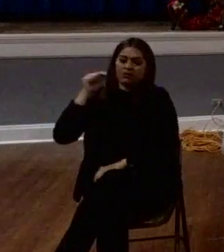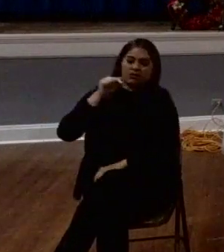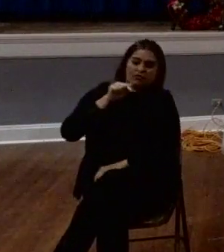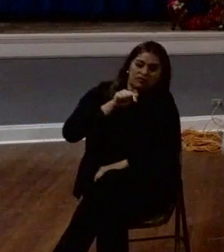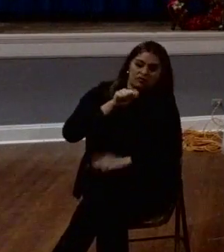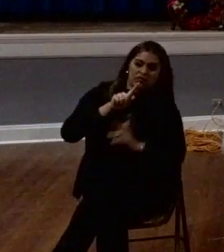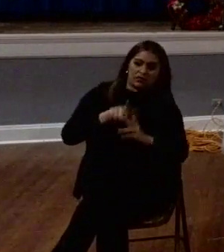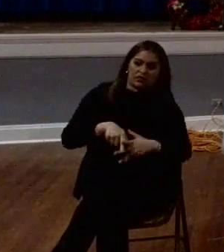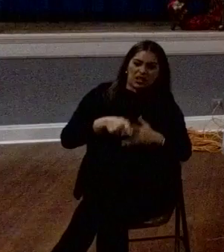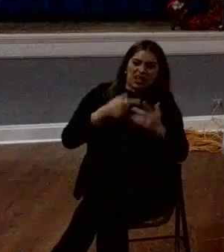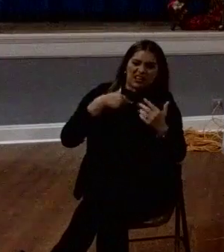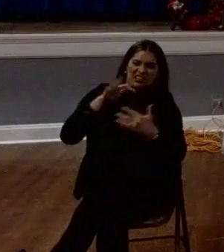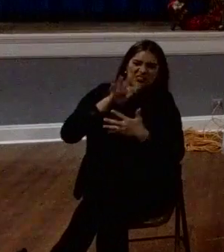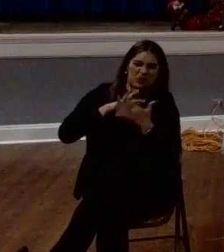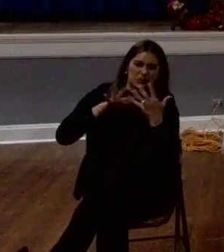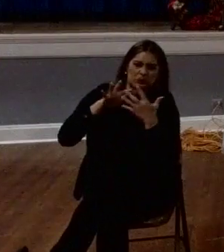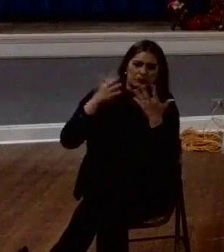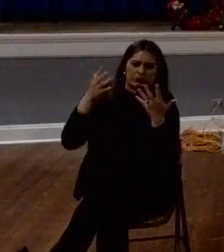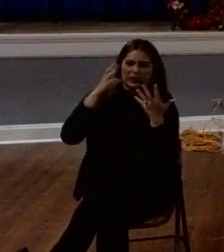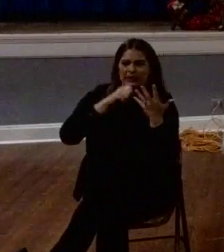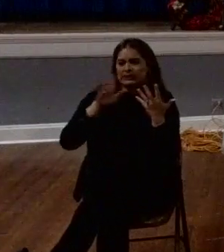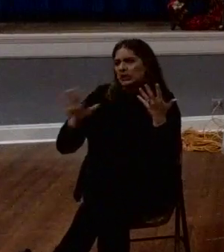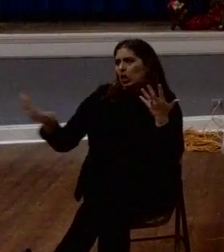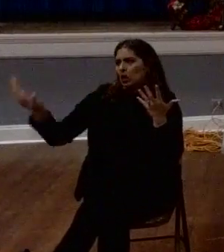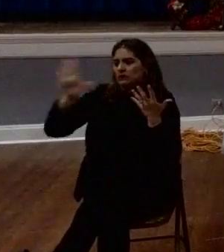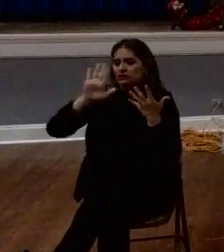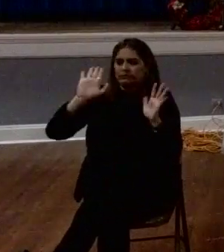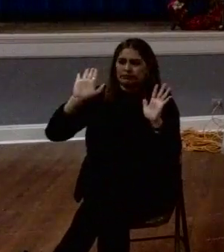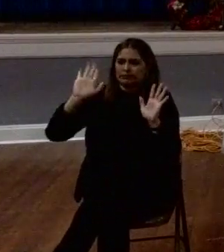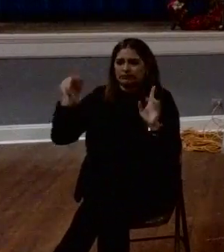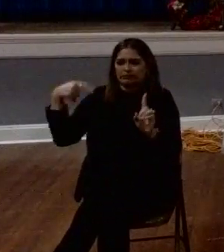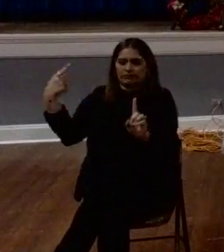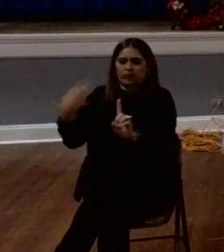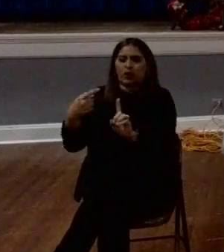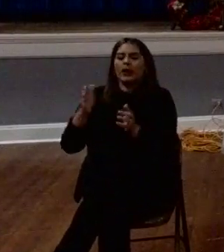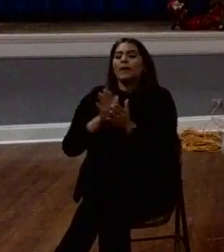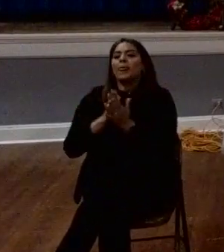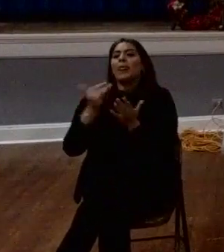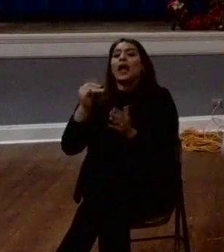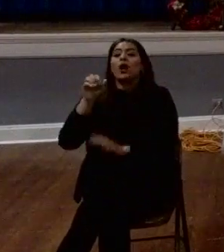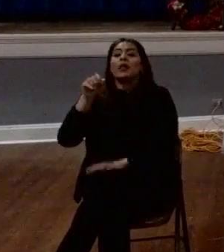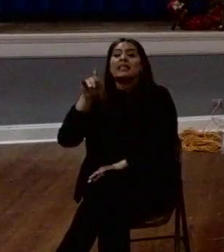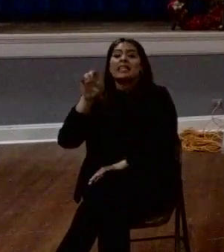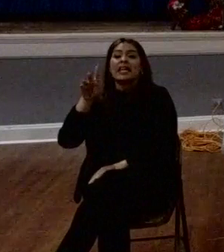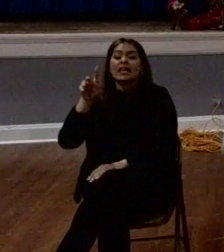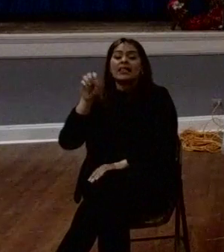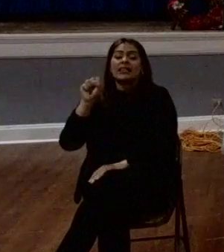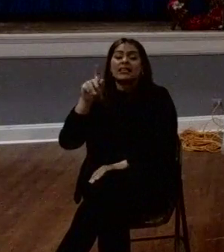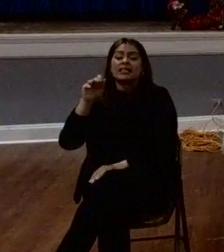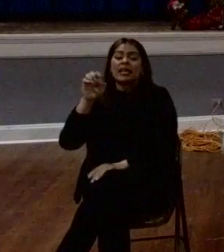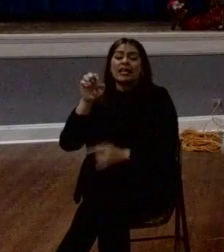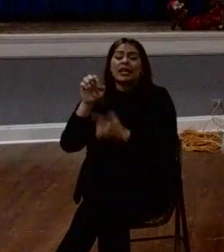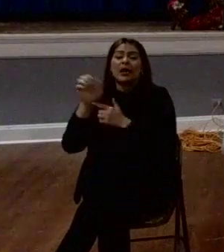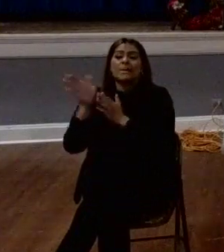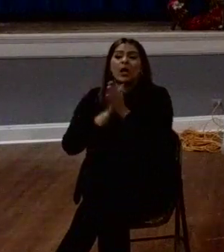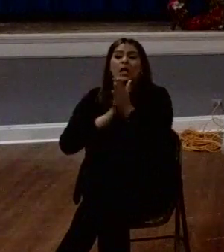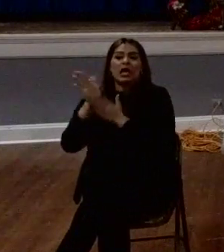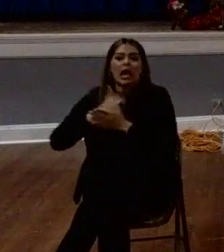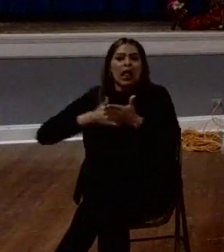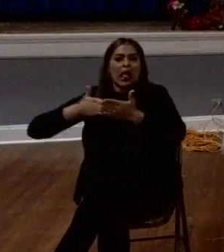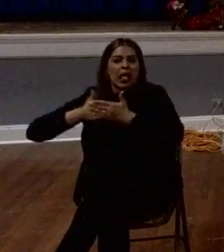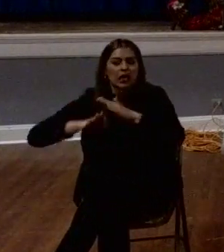me, but I guess there's a reason for it. The other thing about the skate park, not that I'm against it, is just it's concrete. And so when